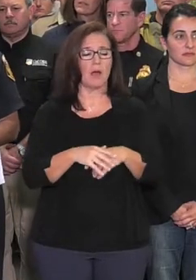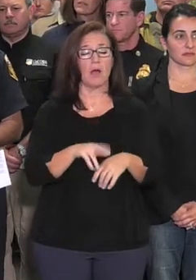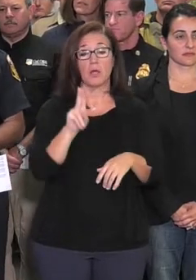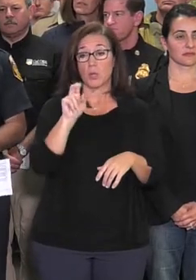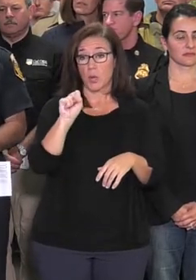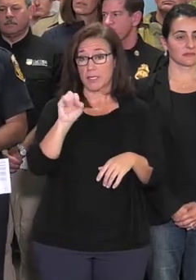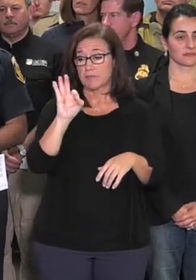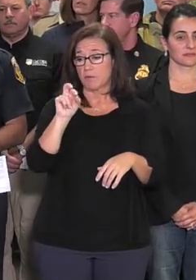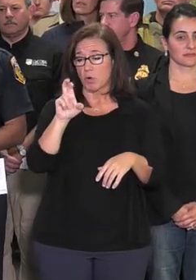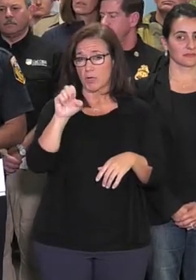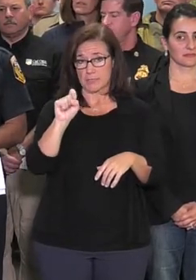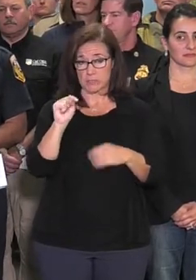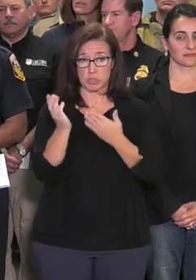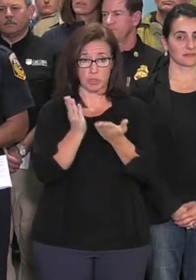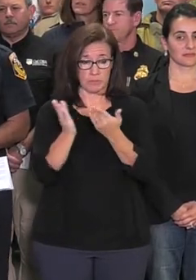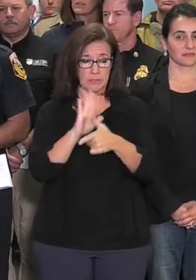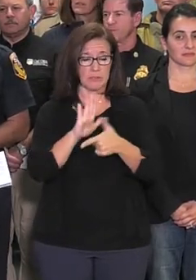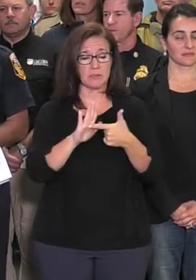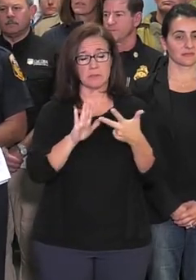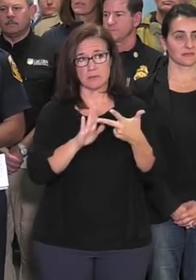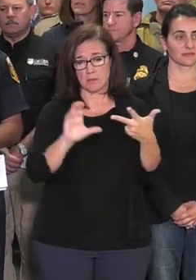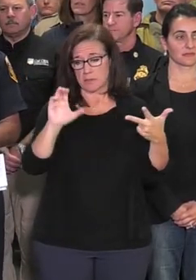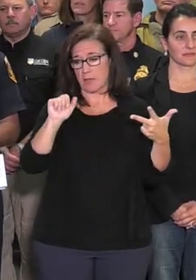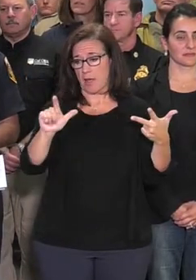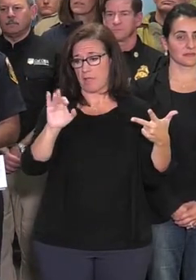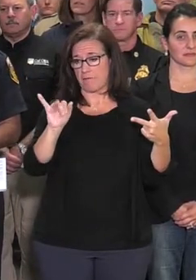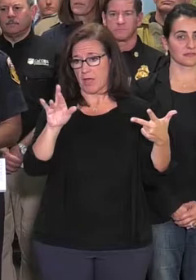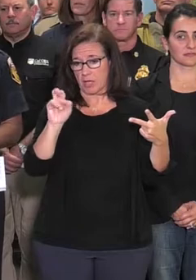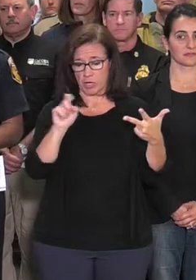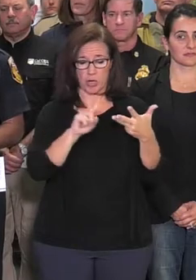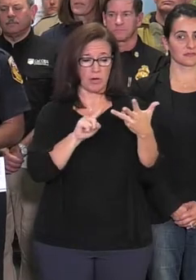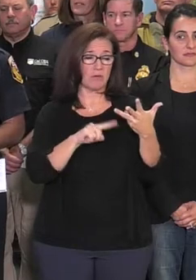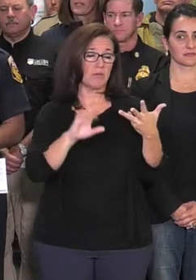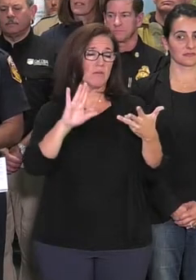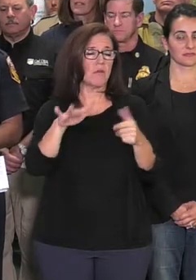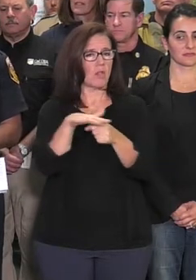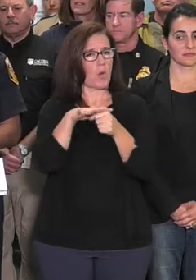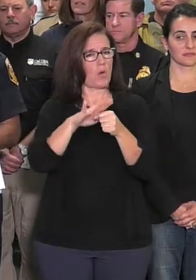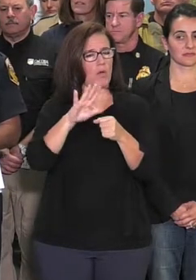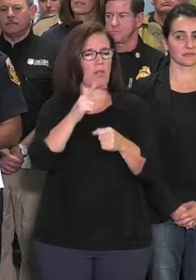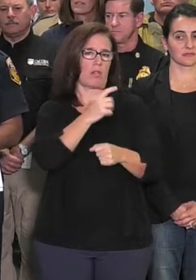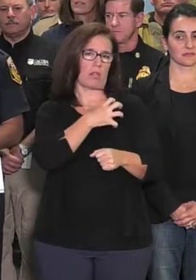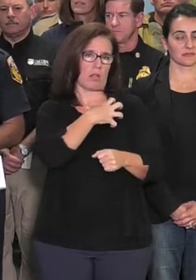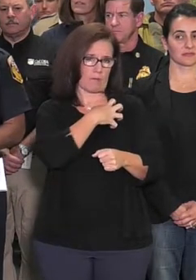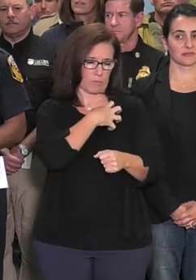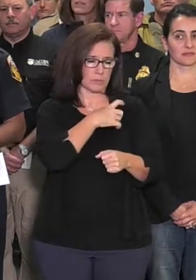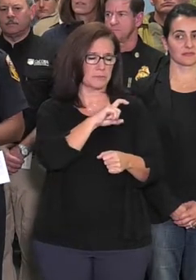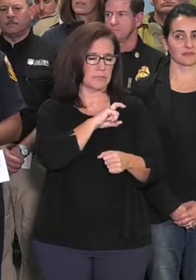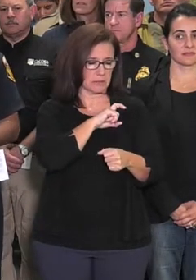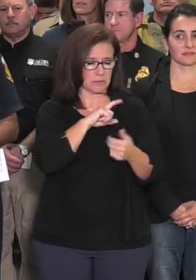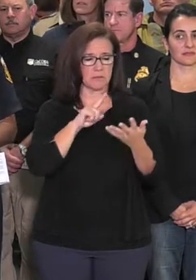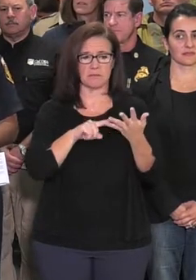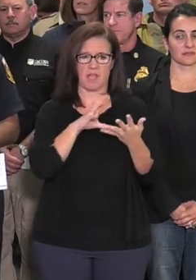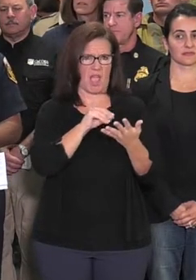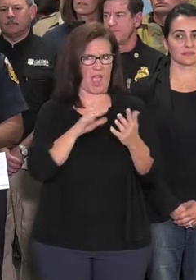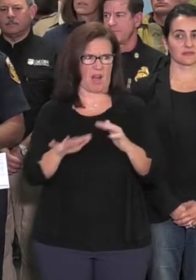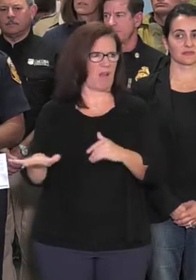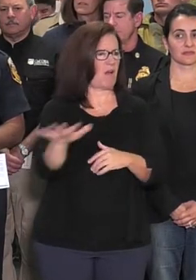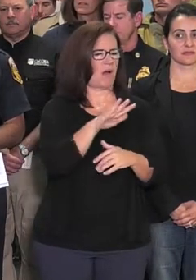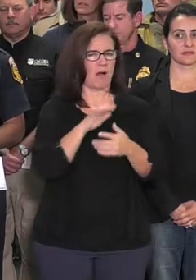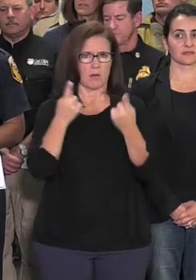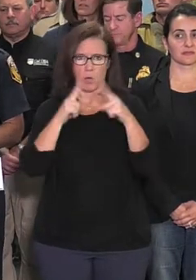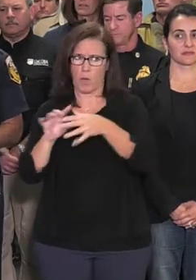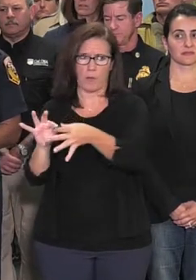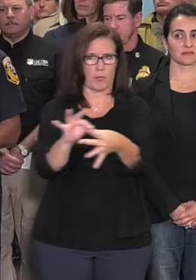FIRE, local law enforcement, and cooperation from across the board. As you heard from Director